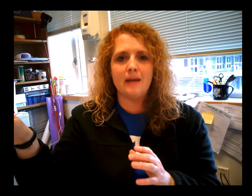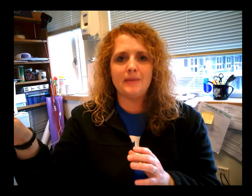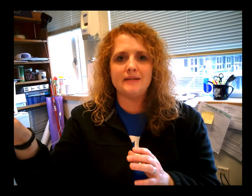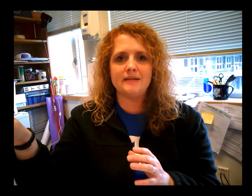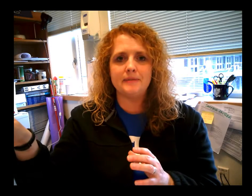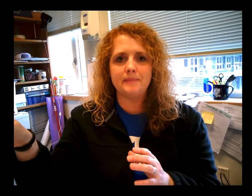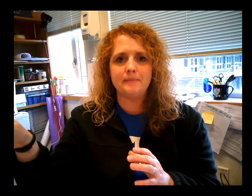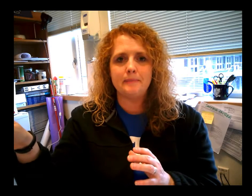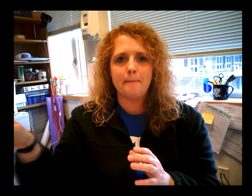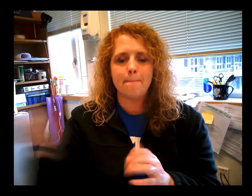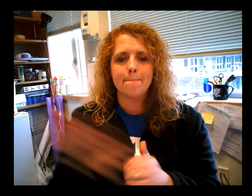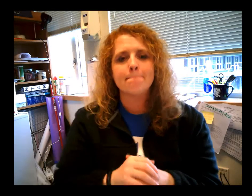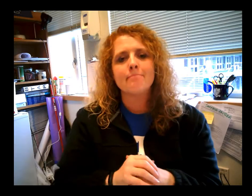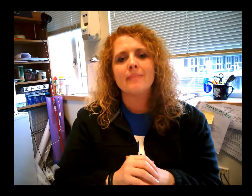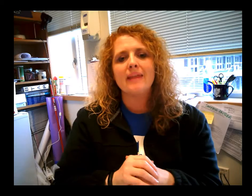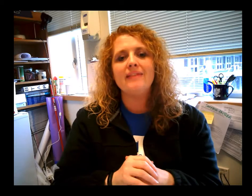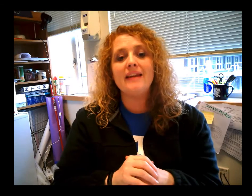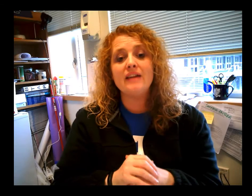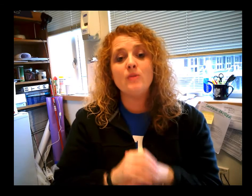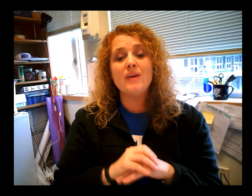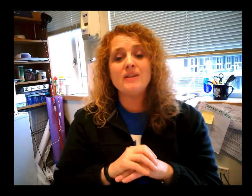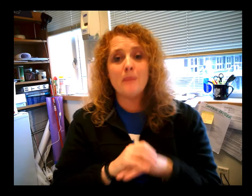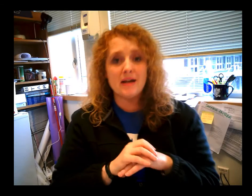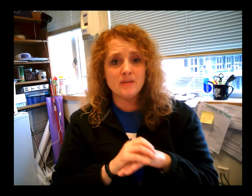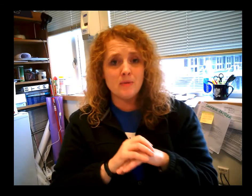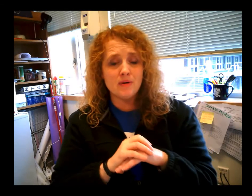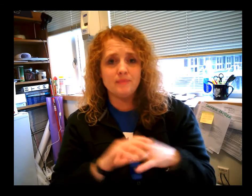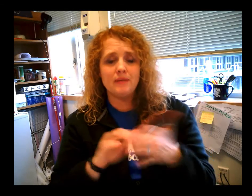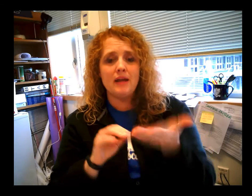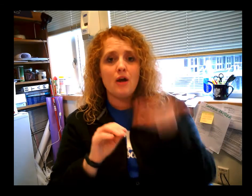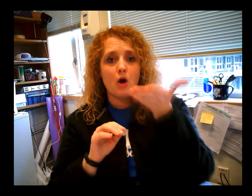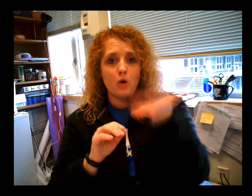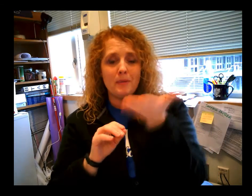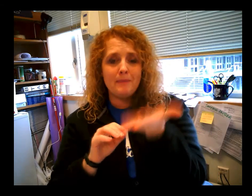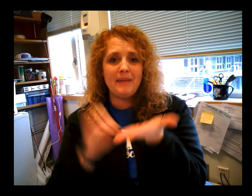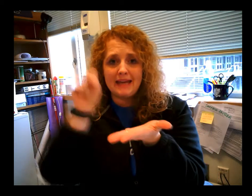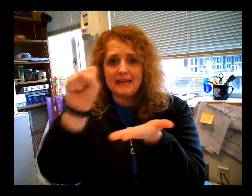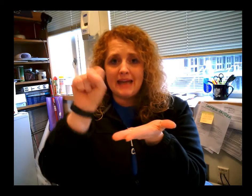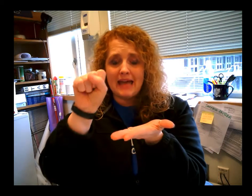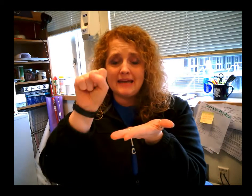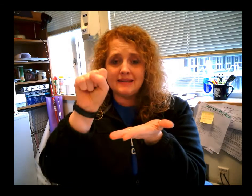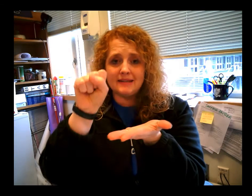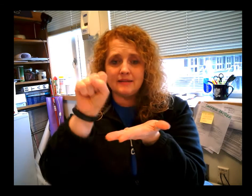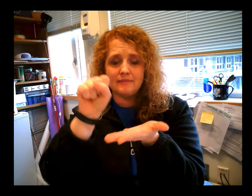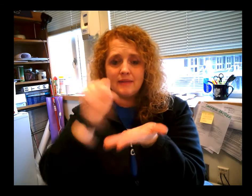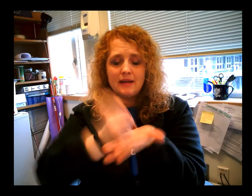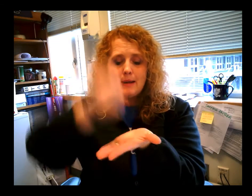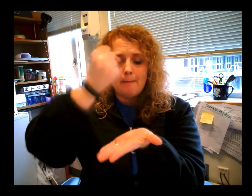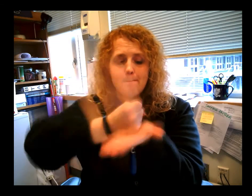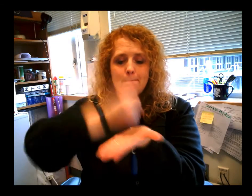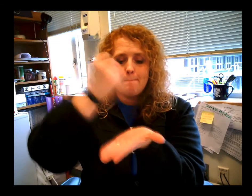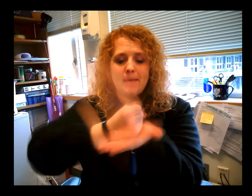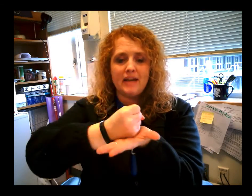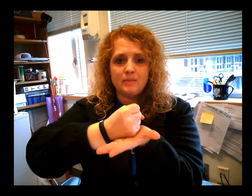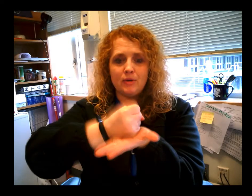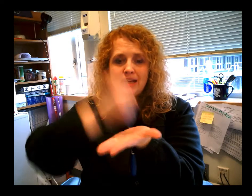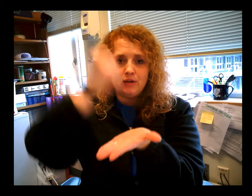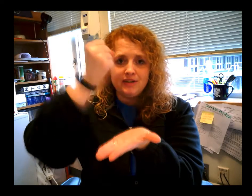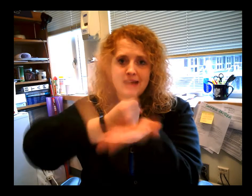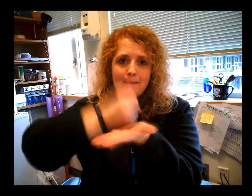habits. The next one is passport. Open B and an S. Passport, like you're stamping